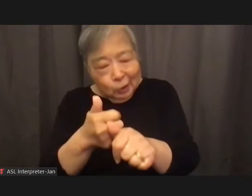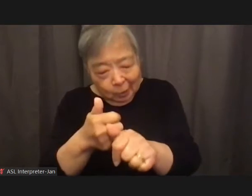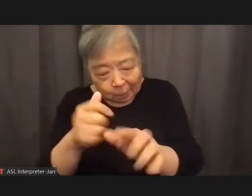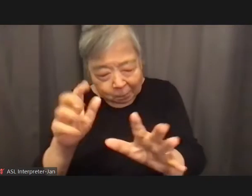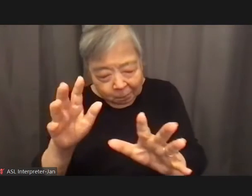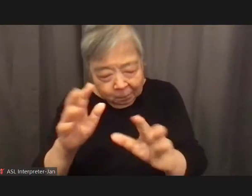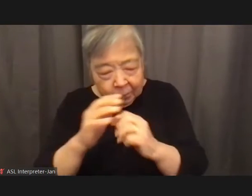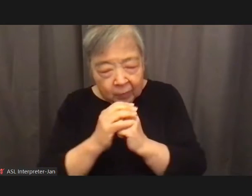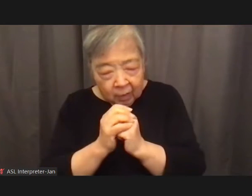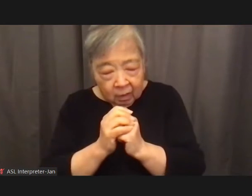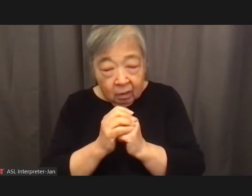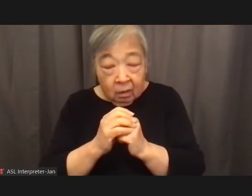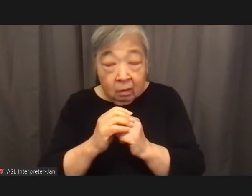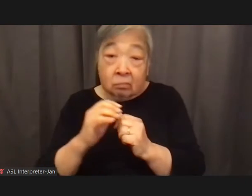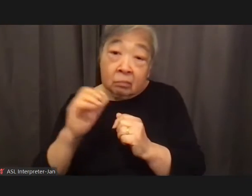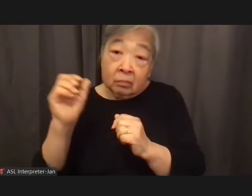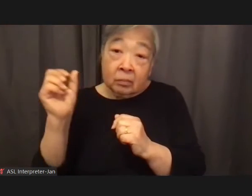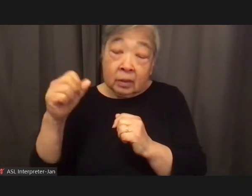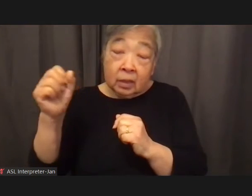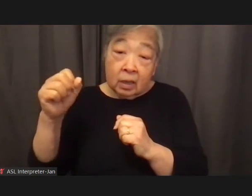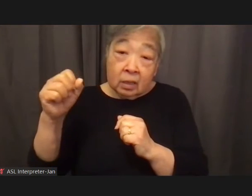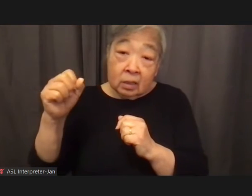Yes, indeed, because